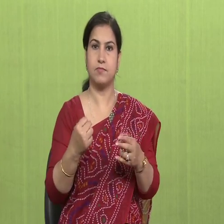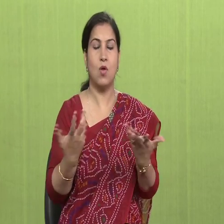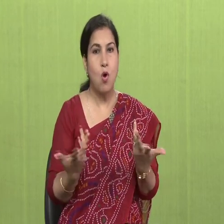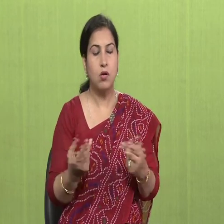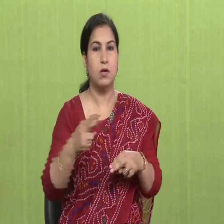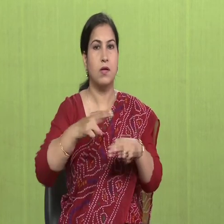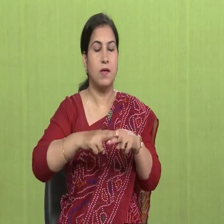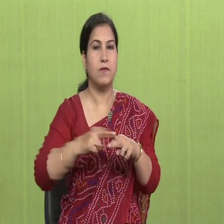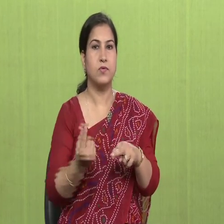and also